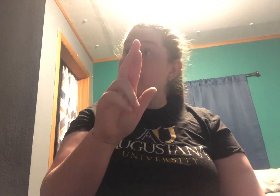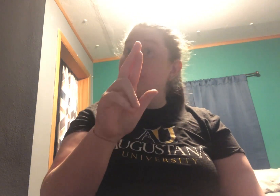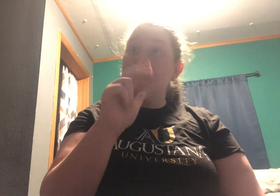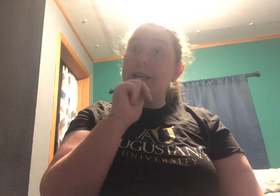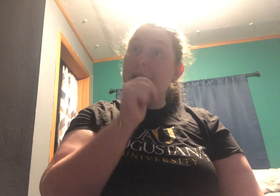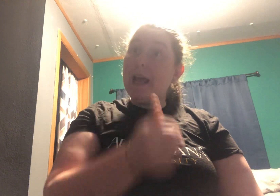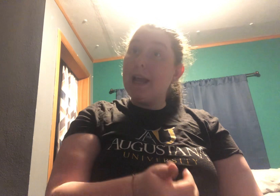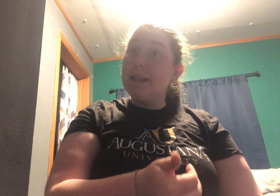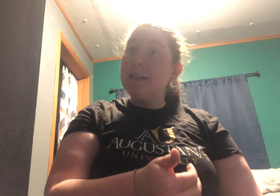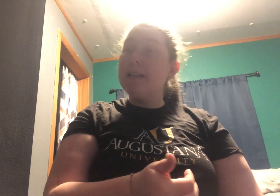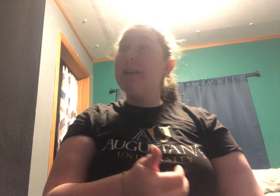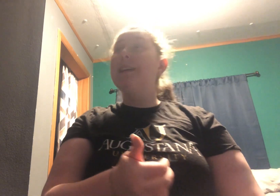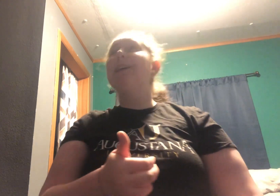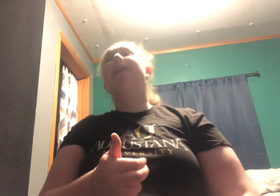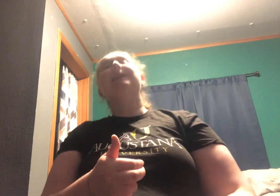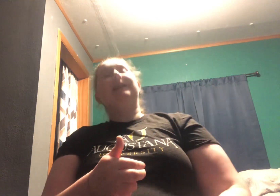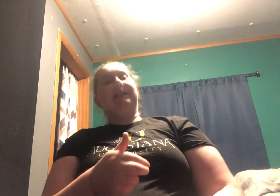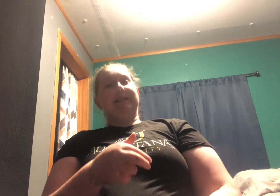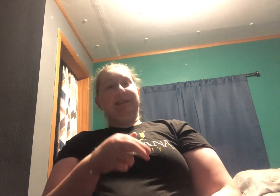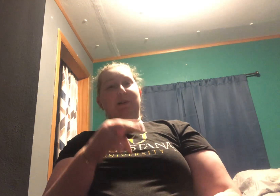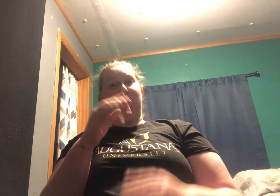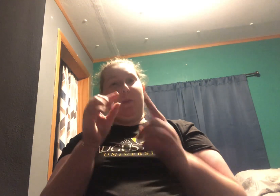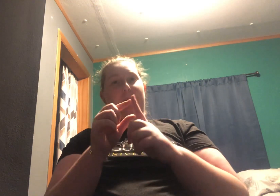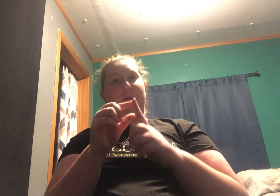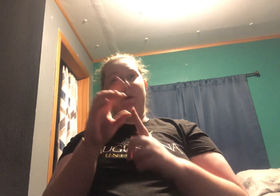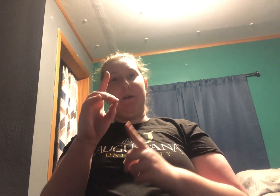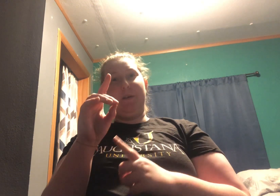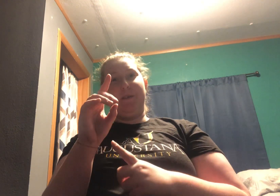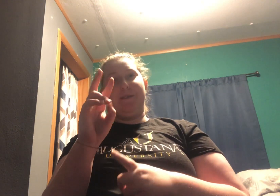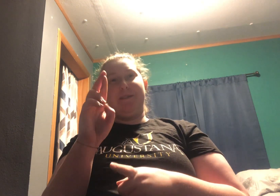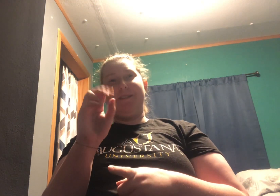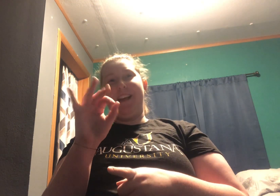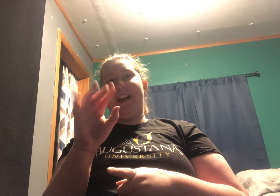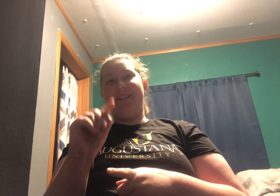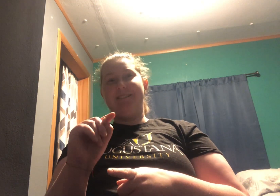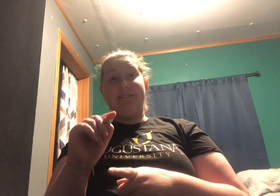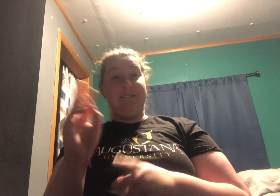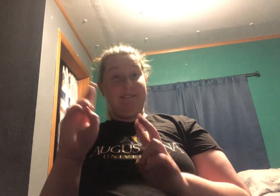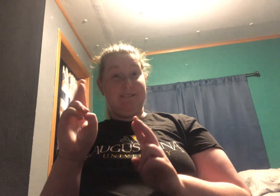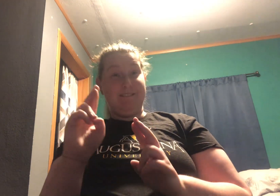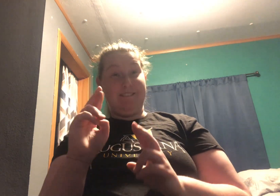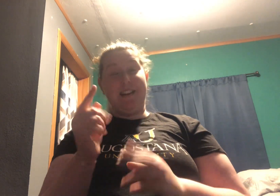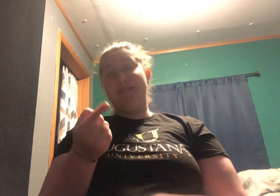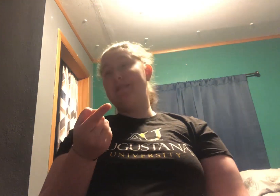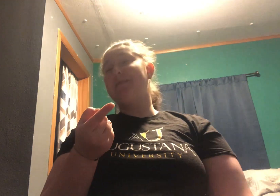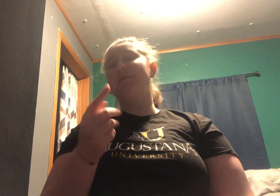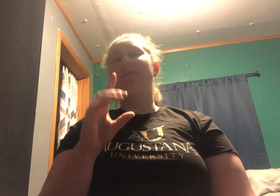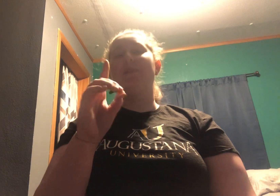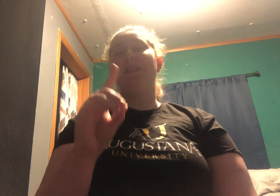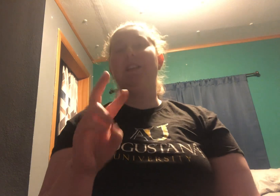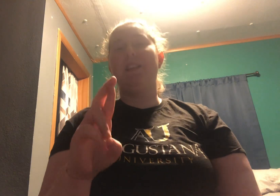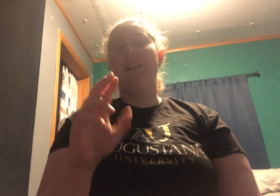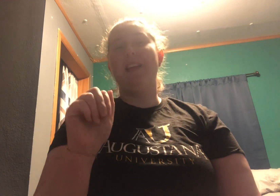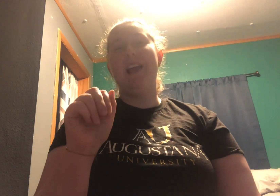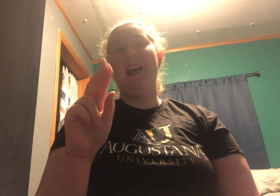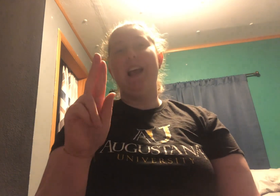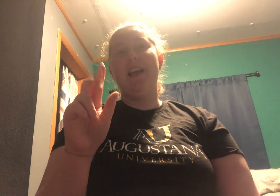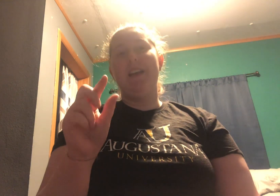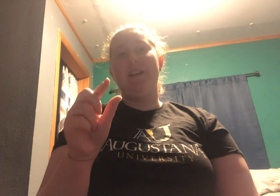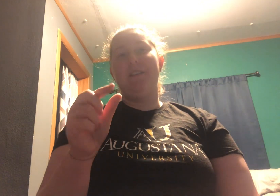word, okay? So the word is draft. Are you ready? You ready for draft? Draft. Man, that's